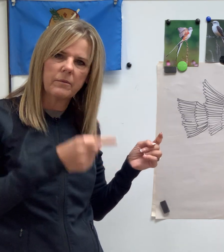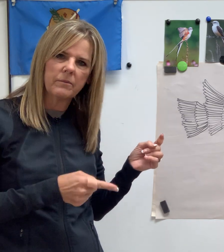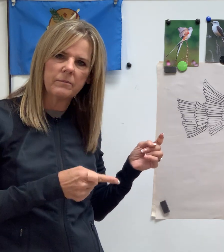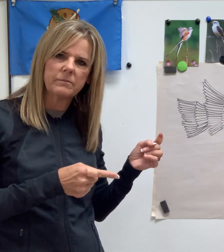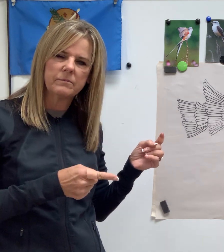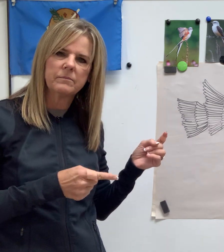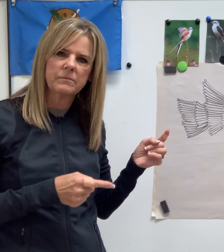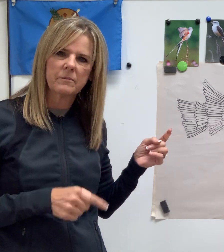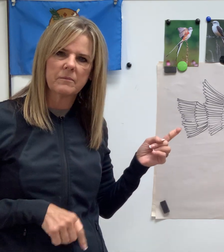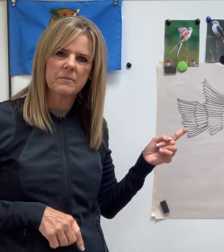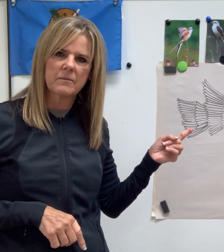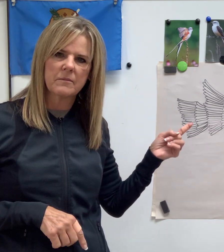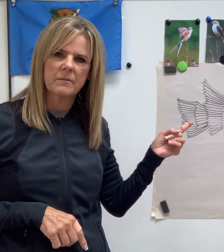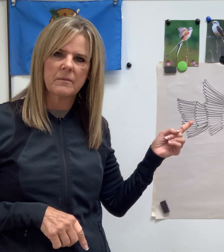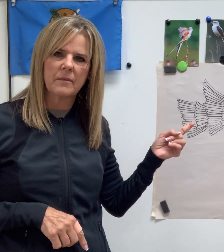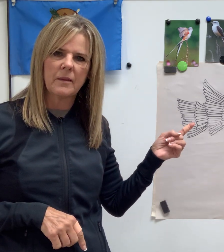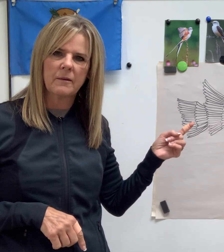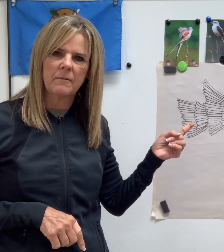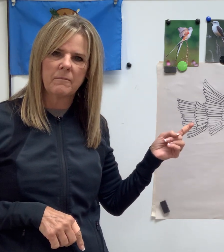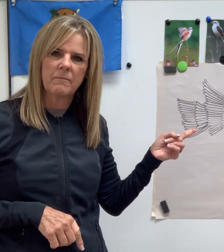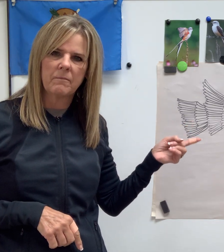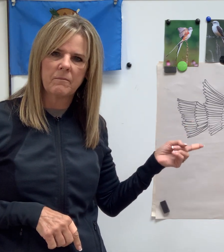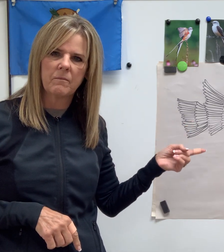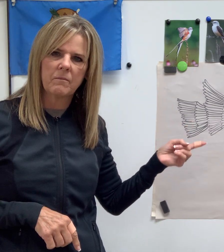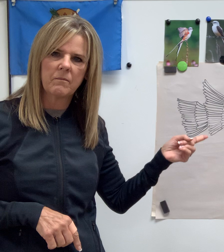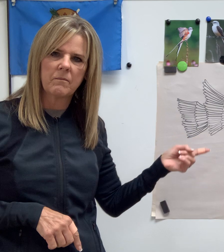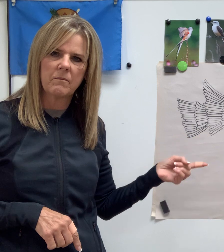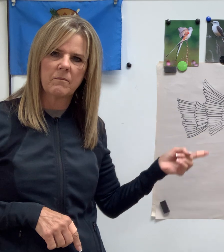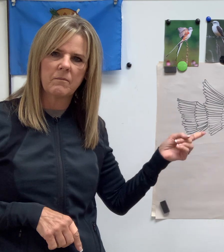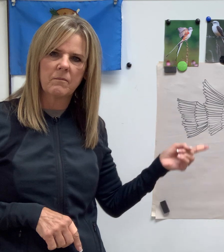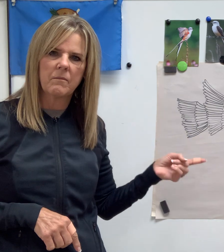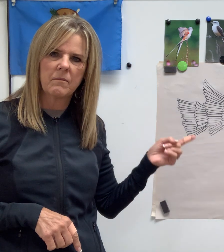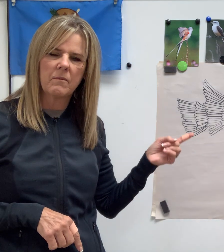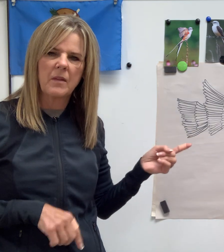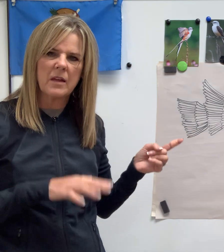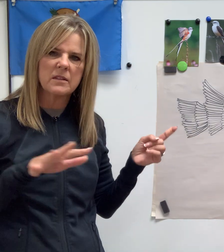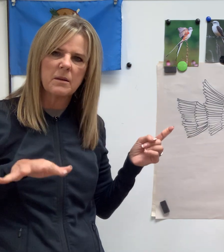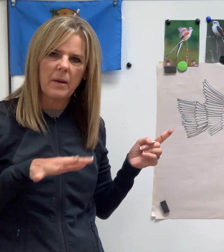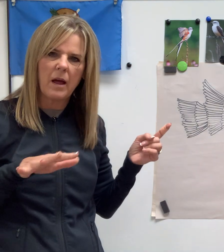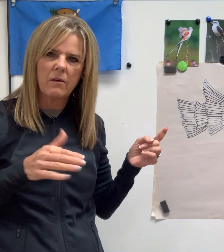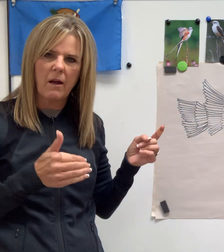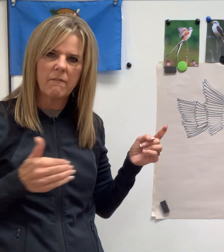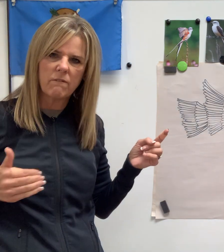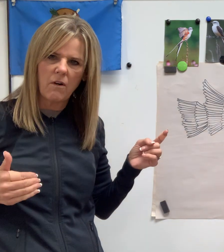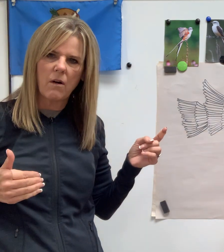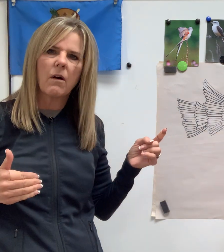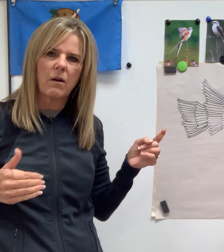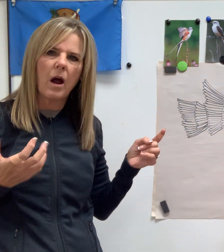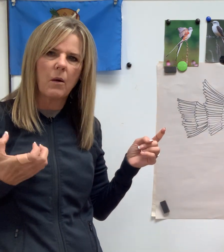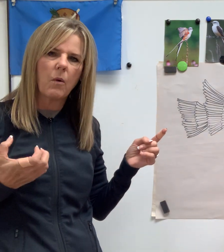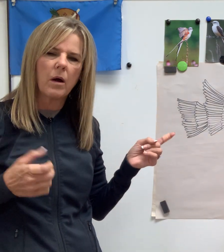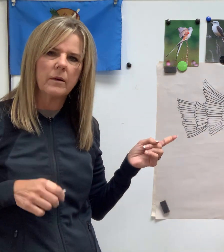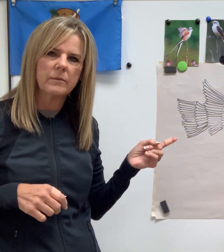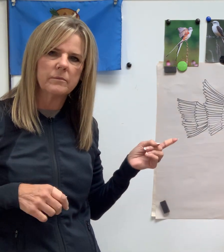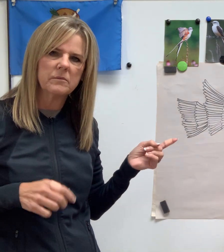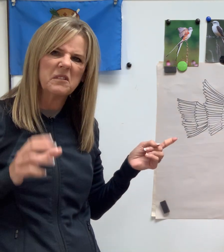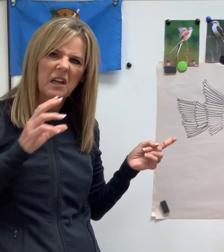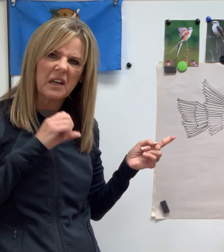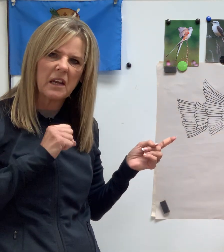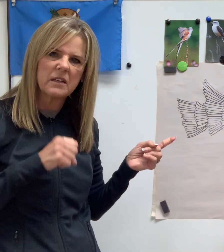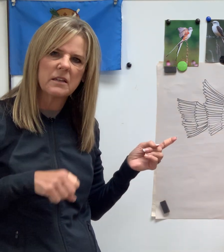little feathers we started right here. Look at that very first section. That's about how far back I'm gonna make it, just kind of